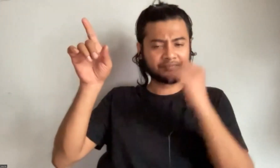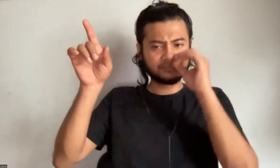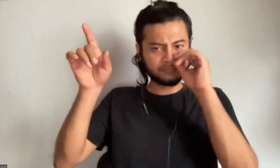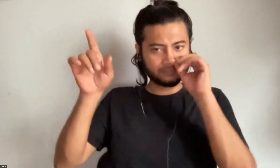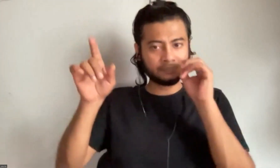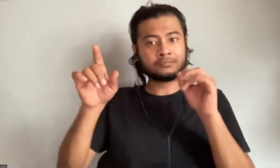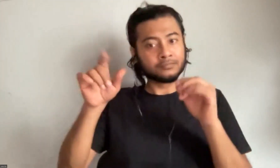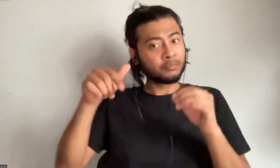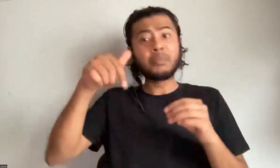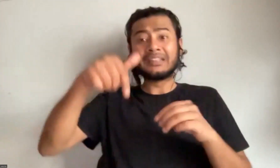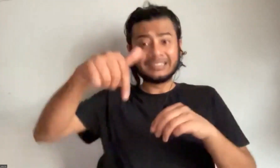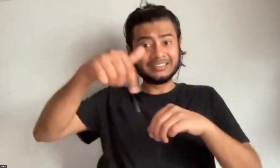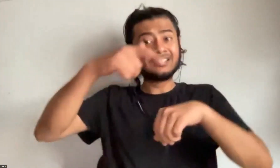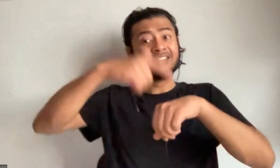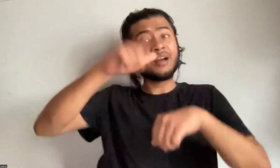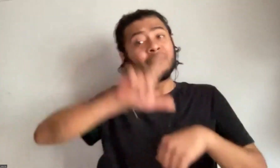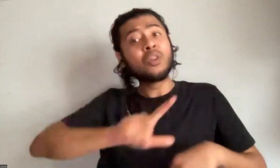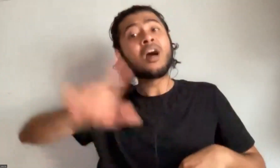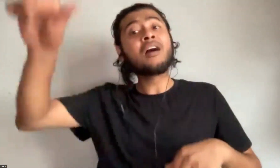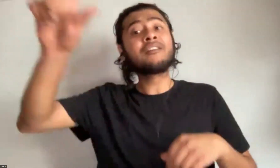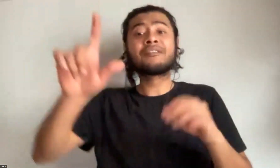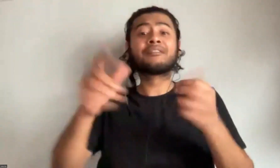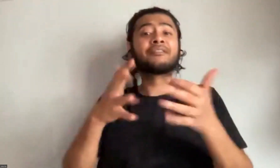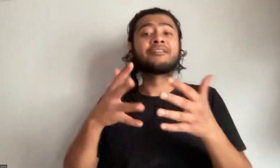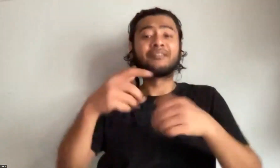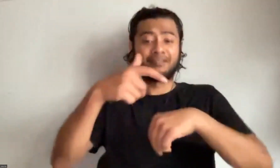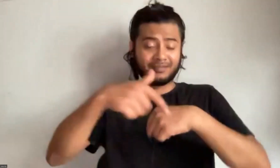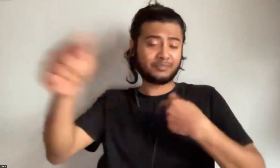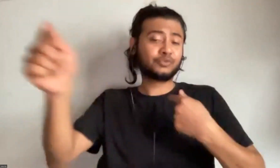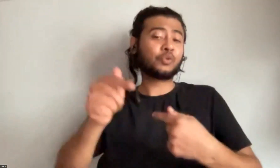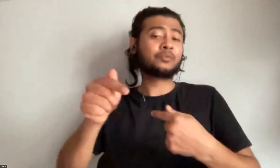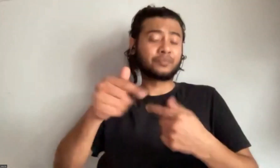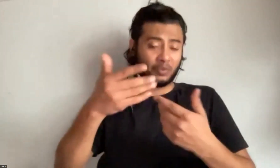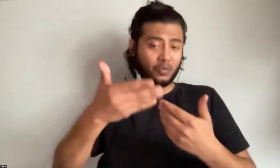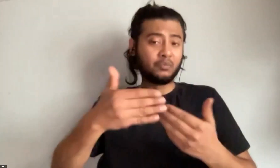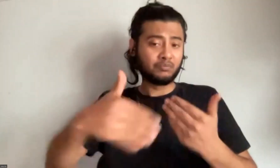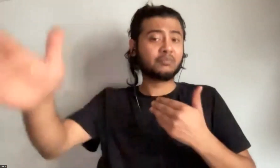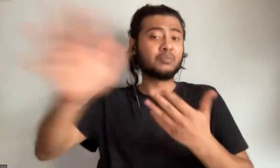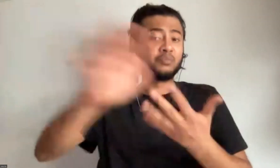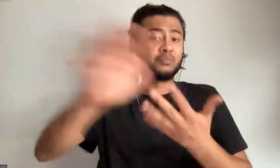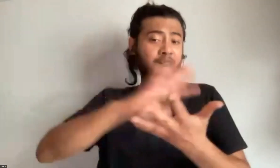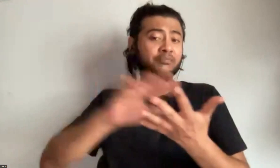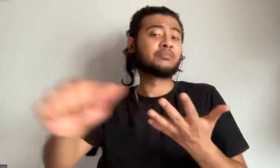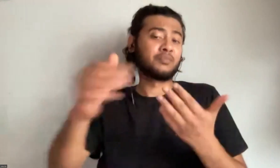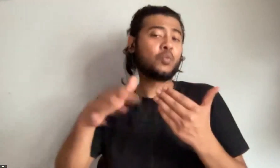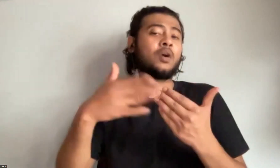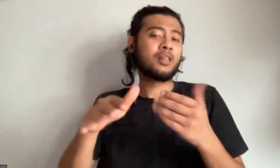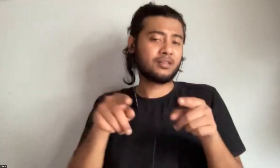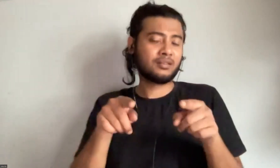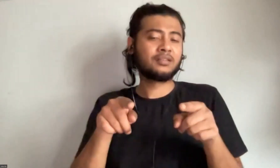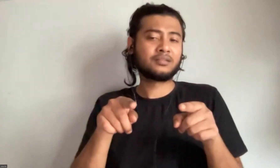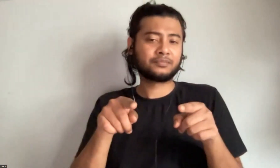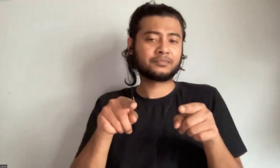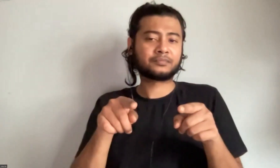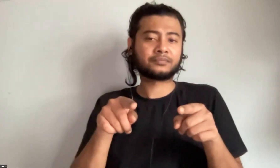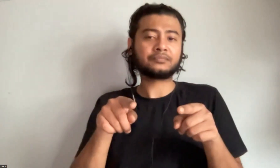temporary, and whatever it gives, whatever we desire for in this world is all temporary. So if